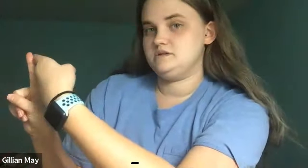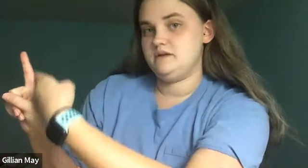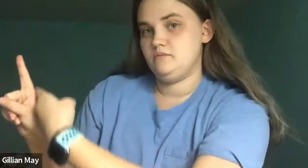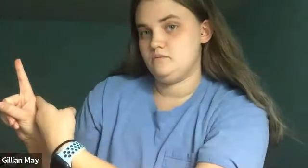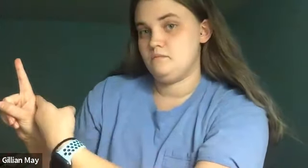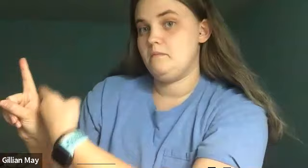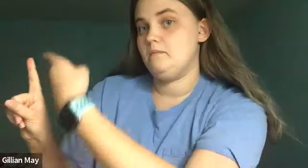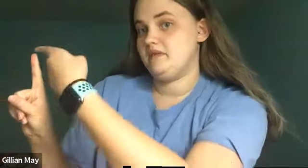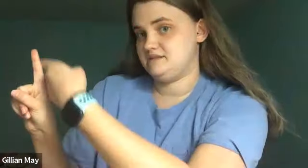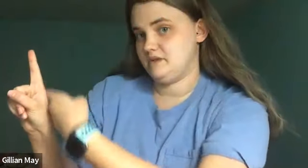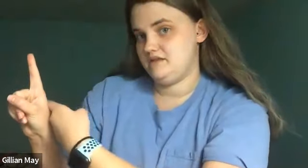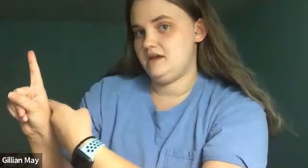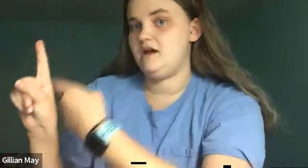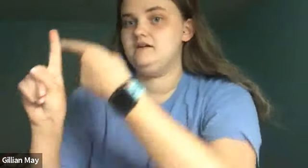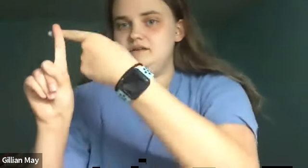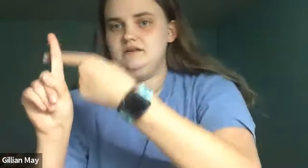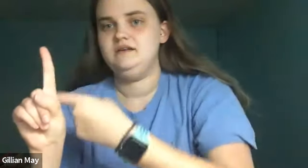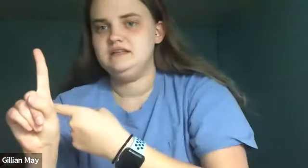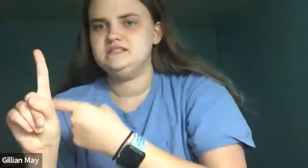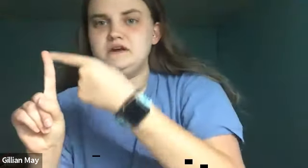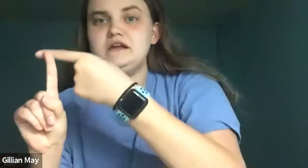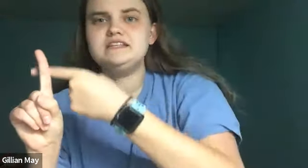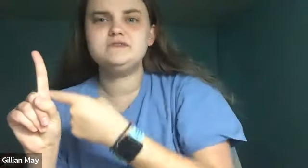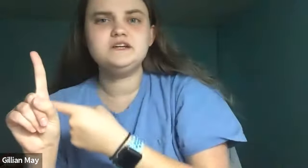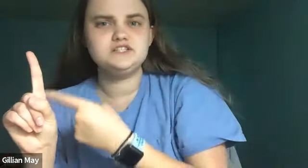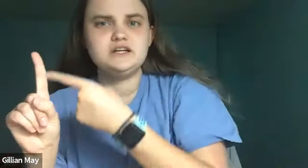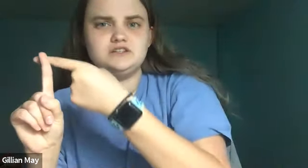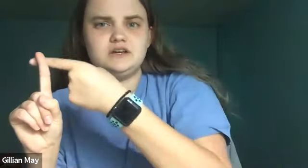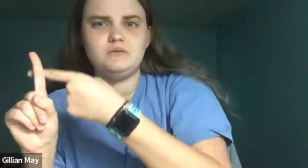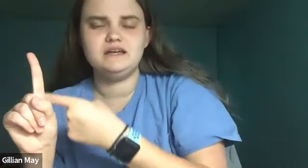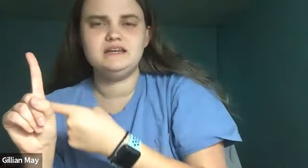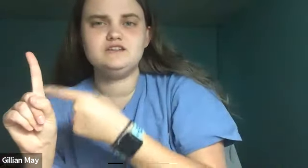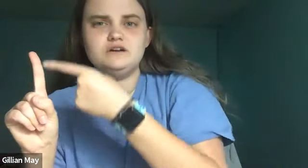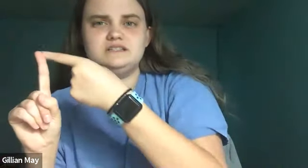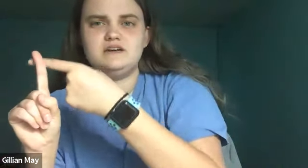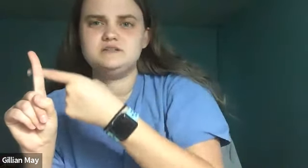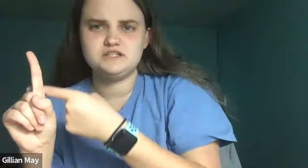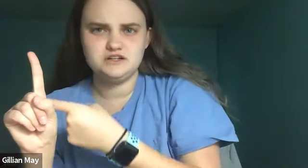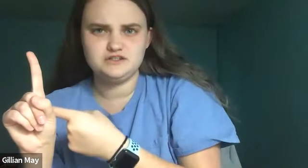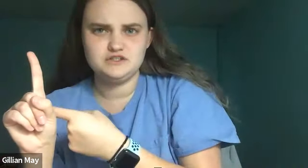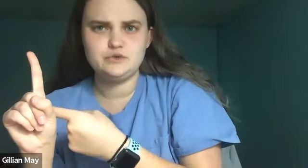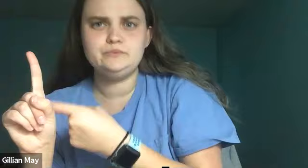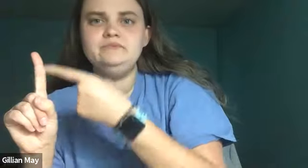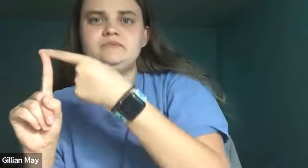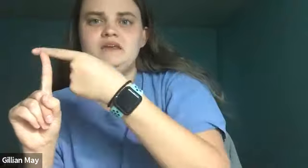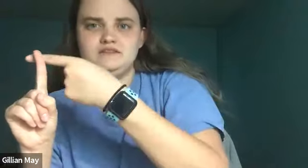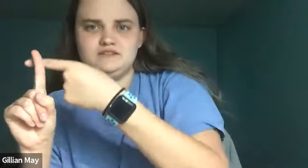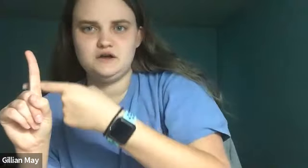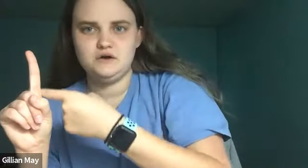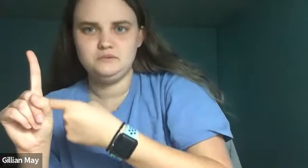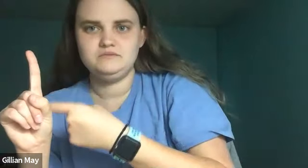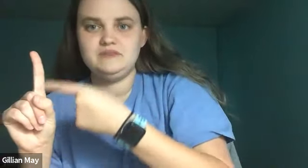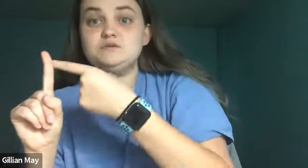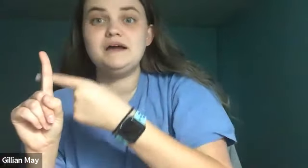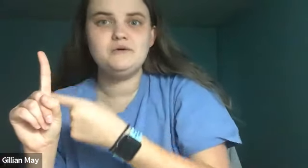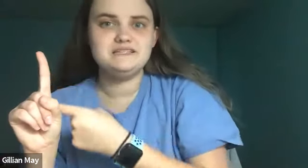me. That's month, yeah. It's a very strange looking one. It is hard to tell, especially on Zoom. So that's why I always say